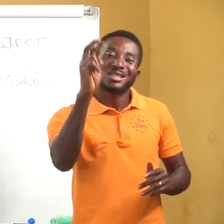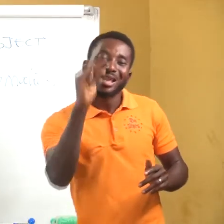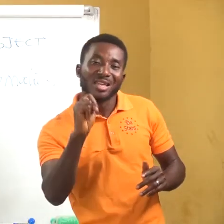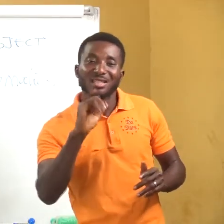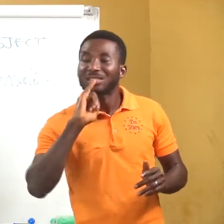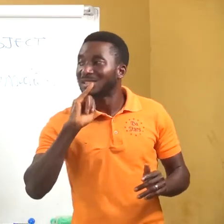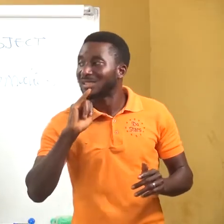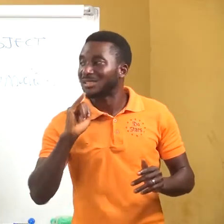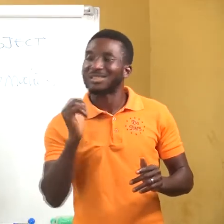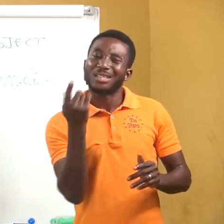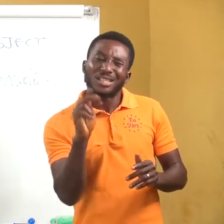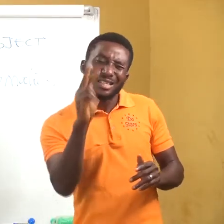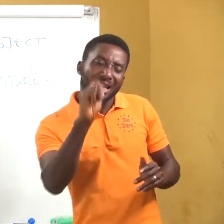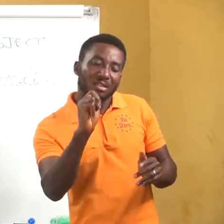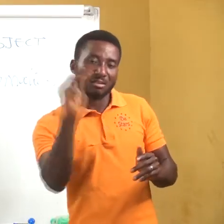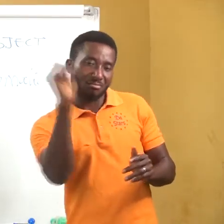Tn is the nth term.